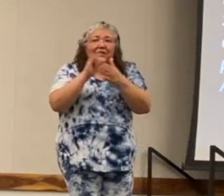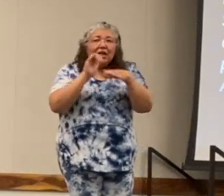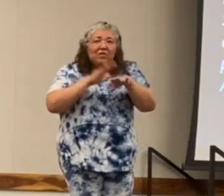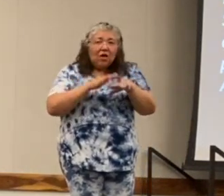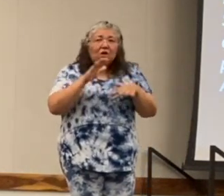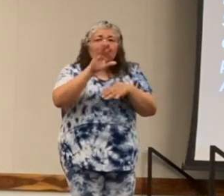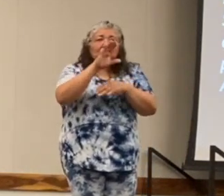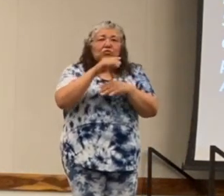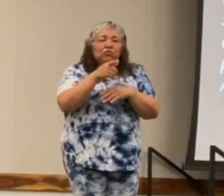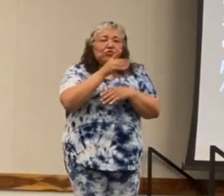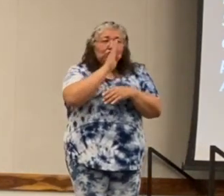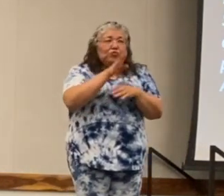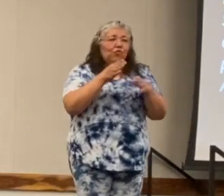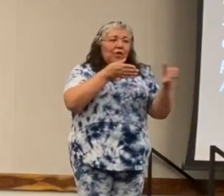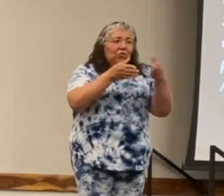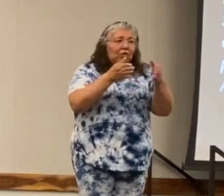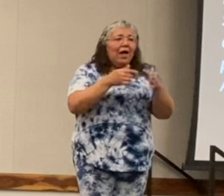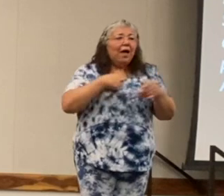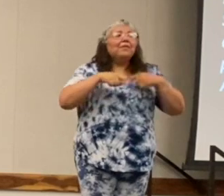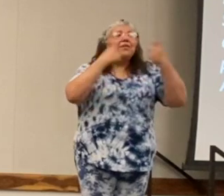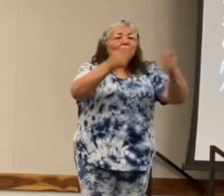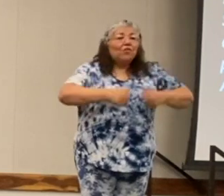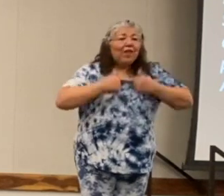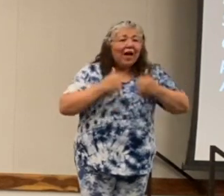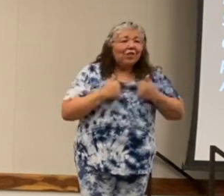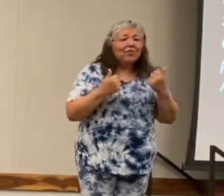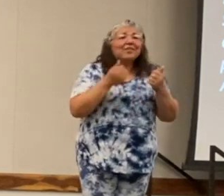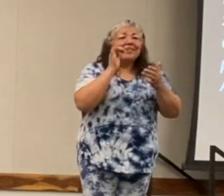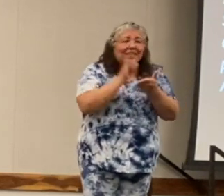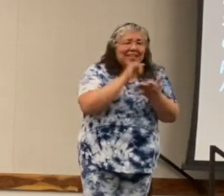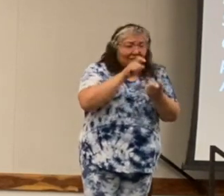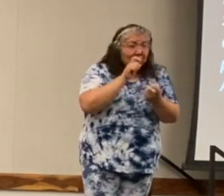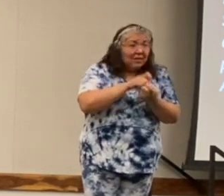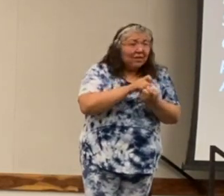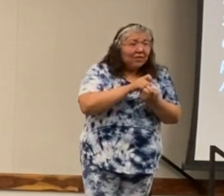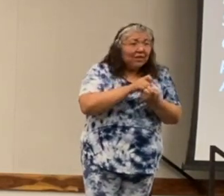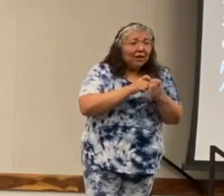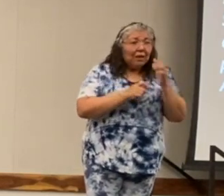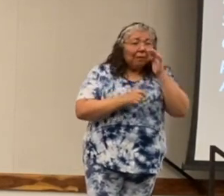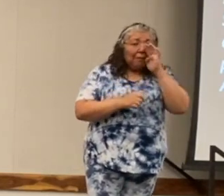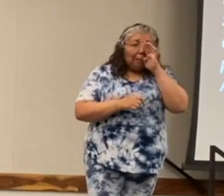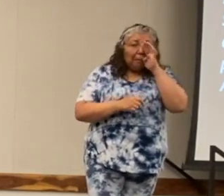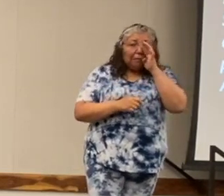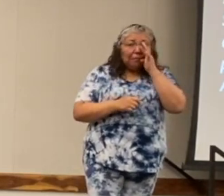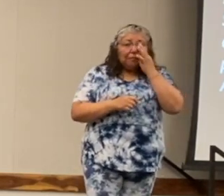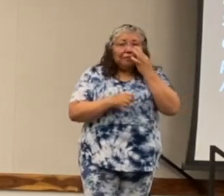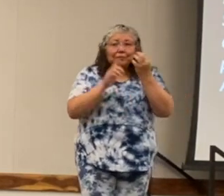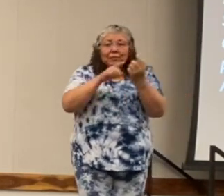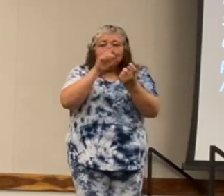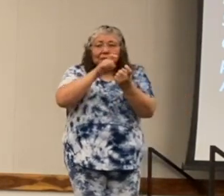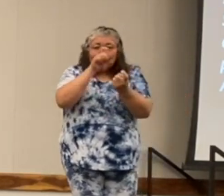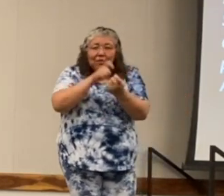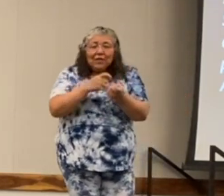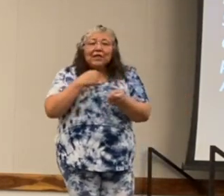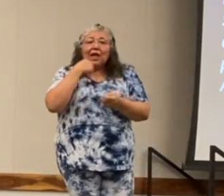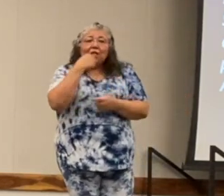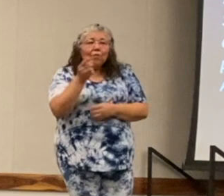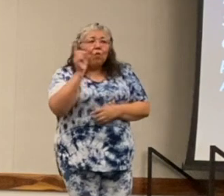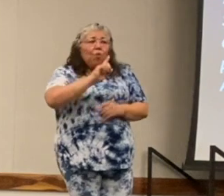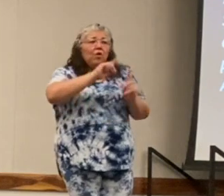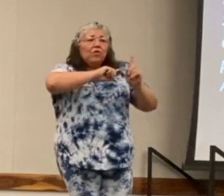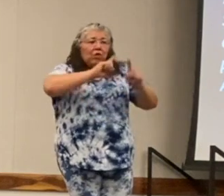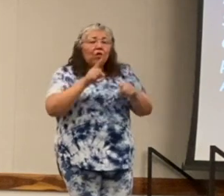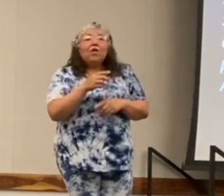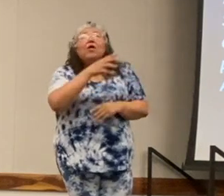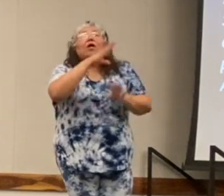Straight Street. I'm giving you the address. Is that specific? Right? He's specifically telling him where to go.